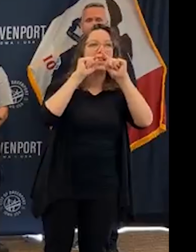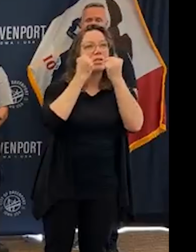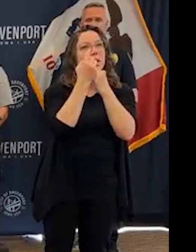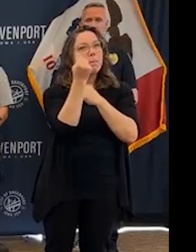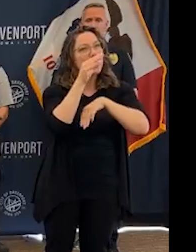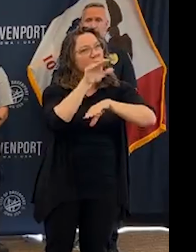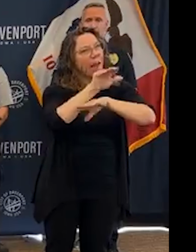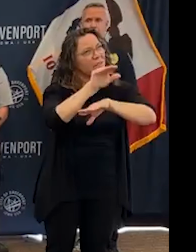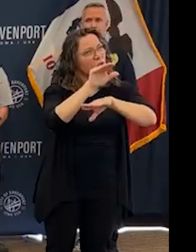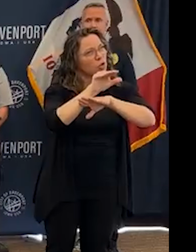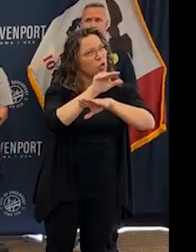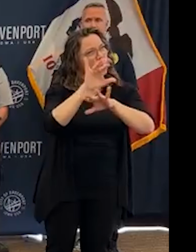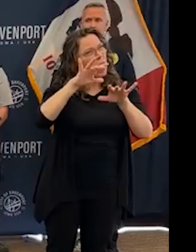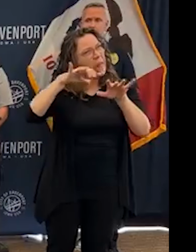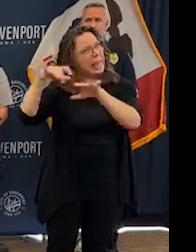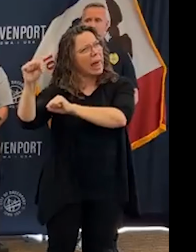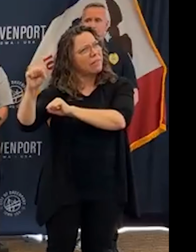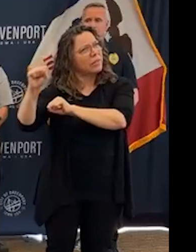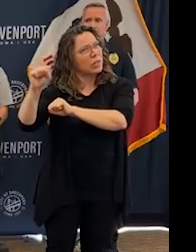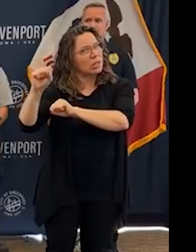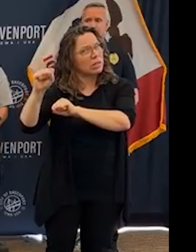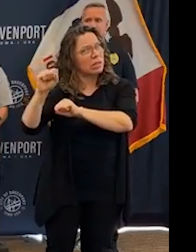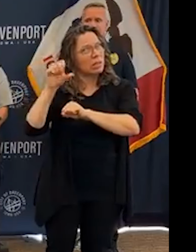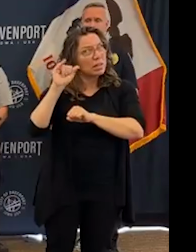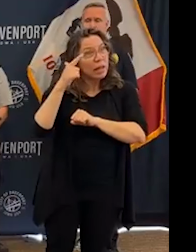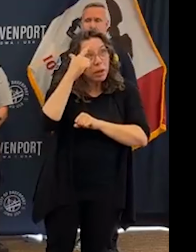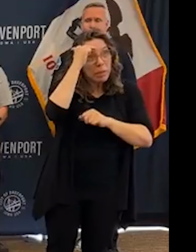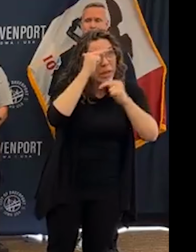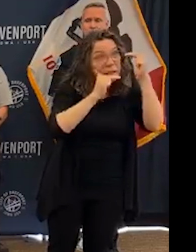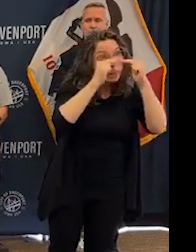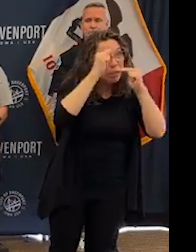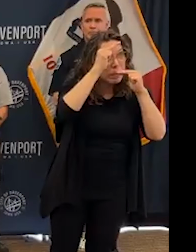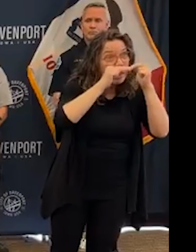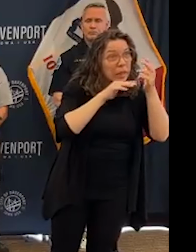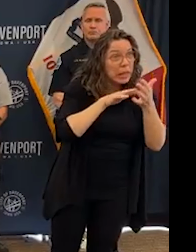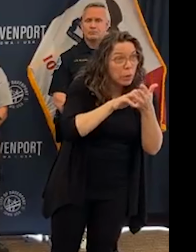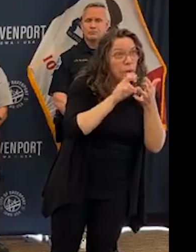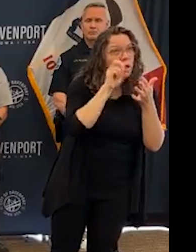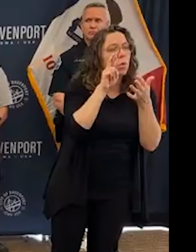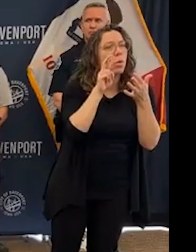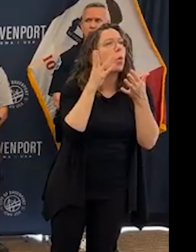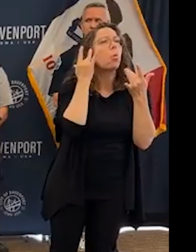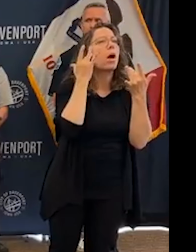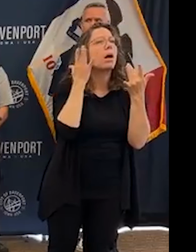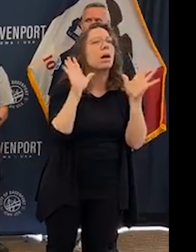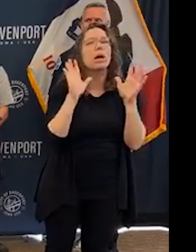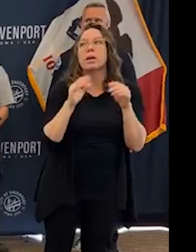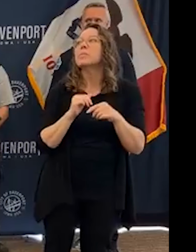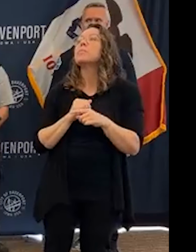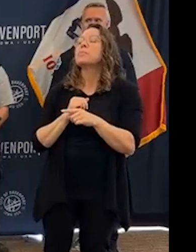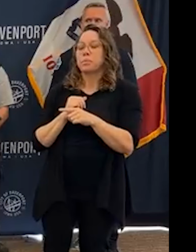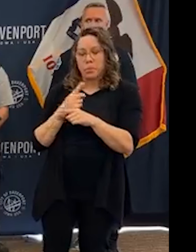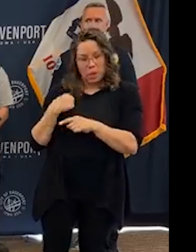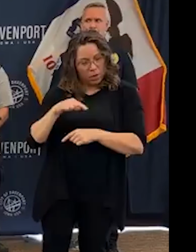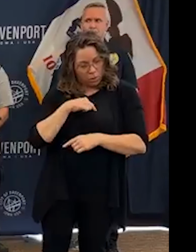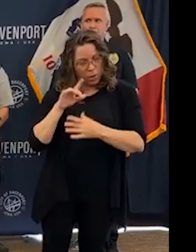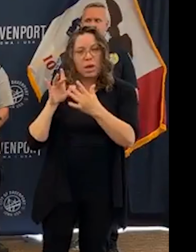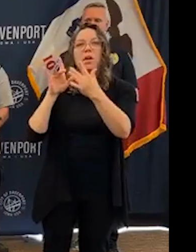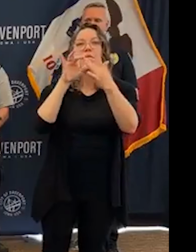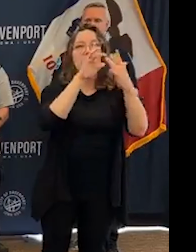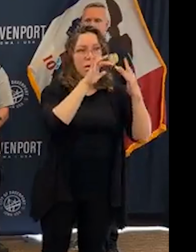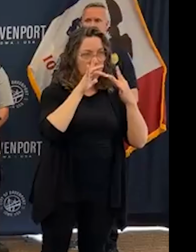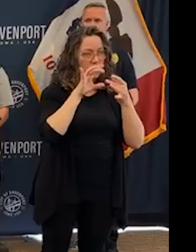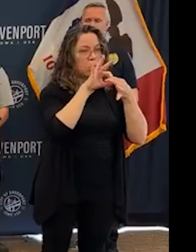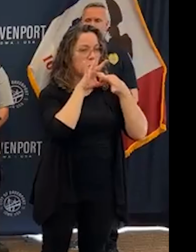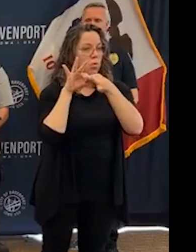that a decision, or was that the conditions of the building? Y'all hear the question? We have been in contact. We've coordinated our efforts with